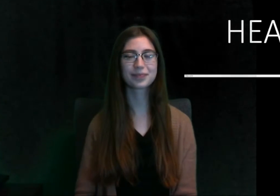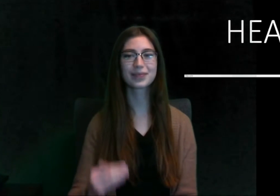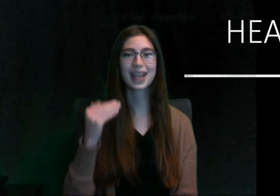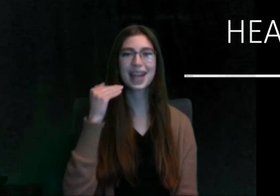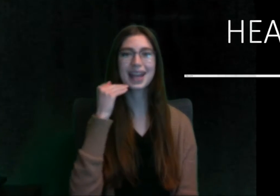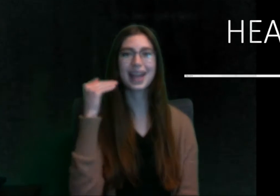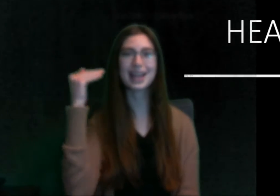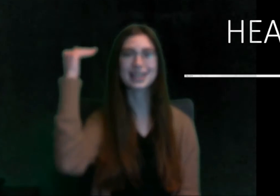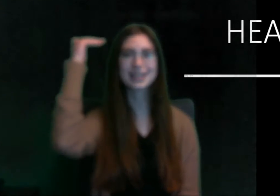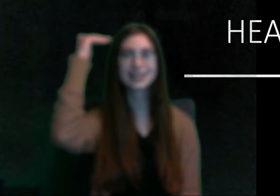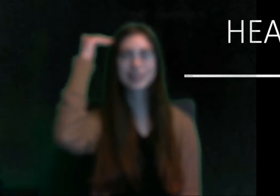Head.